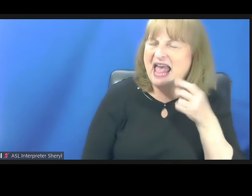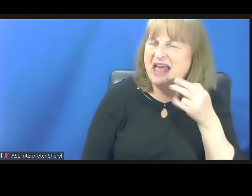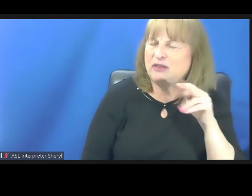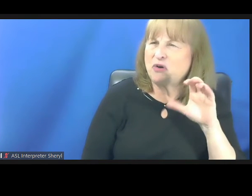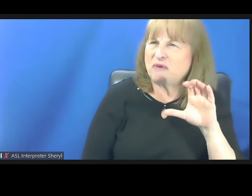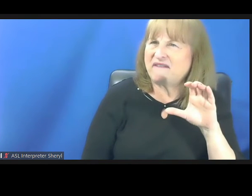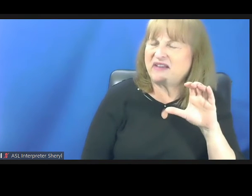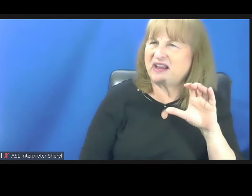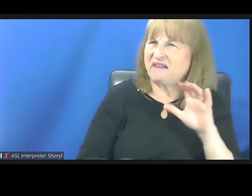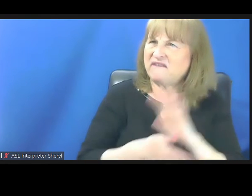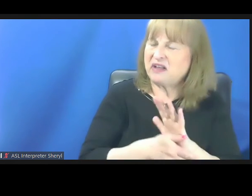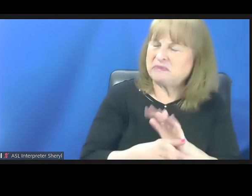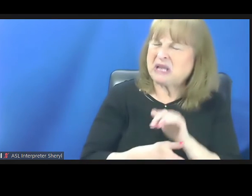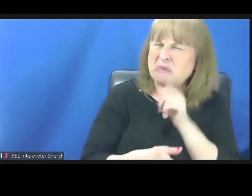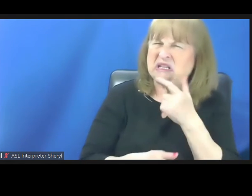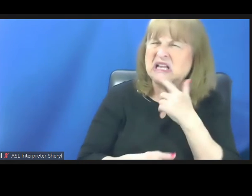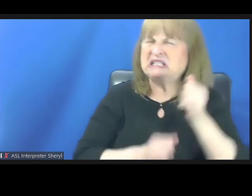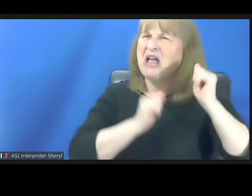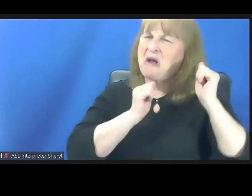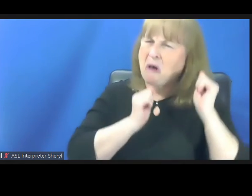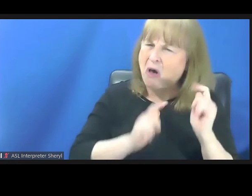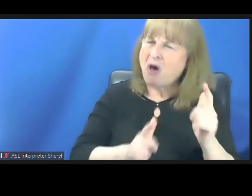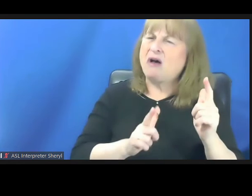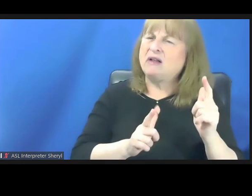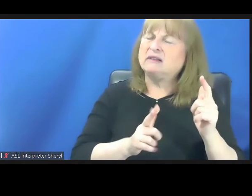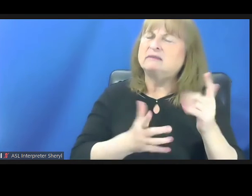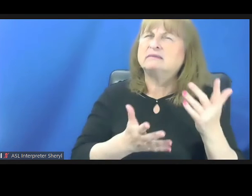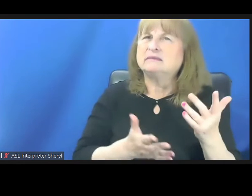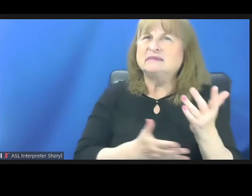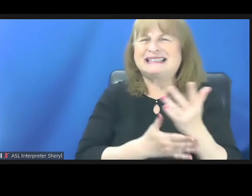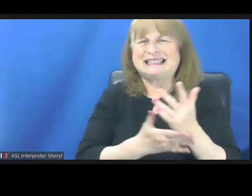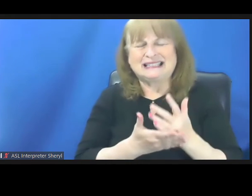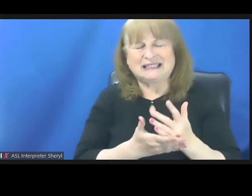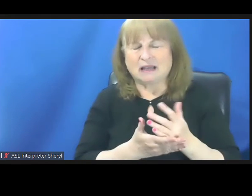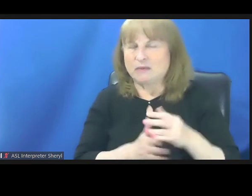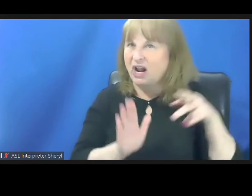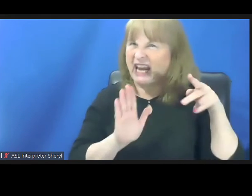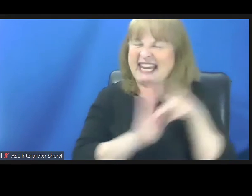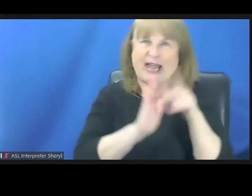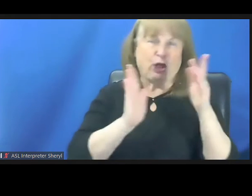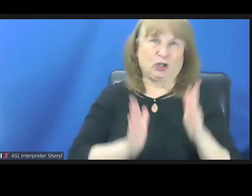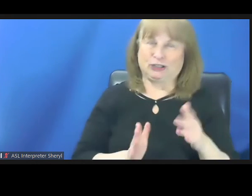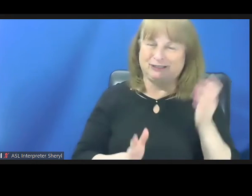all of them, because there are some that are just killers. I mean, they're so